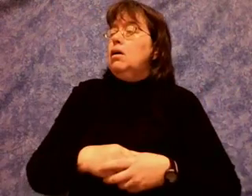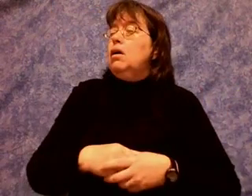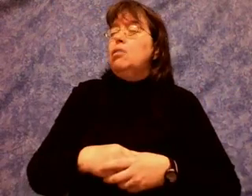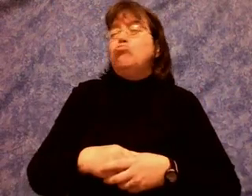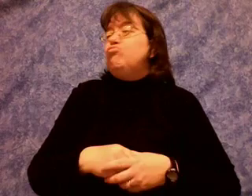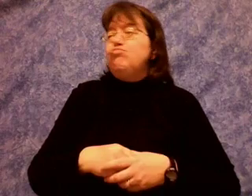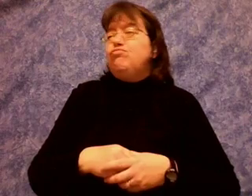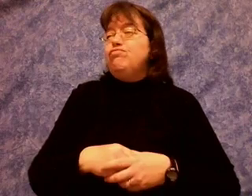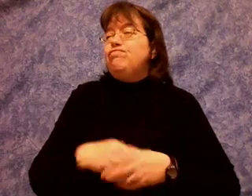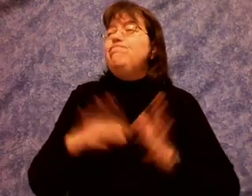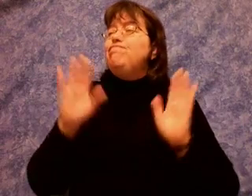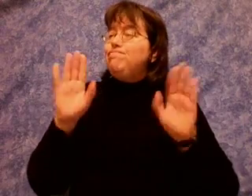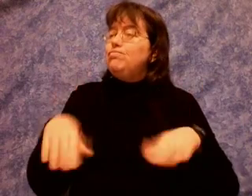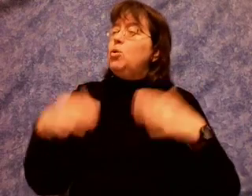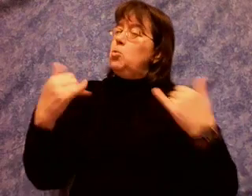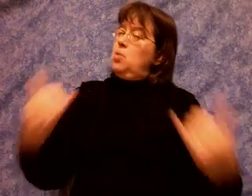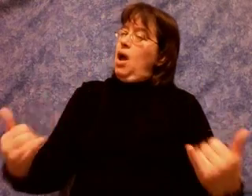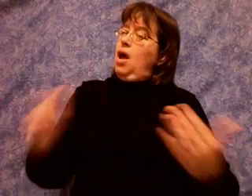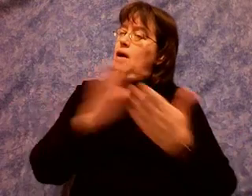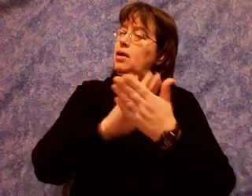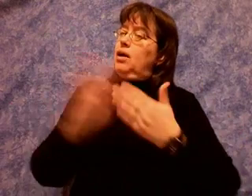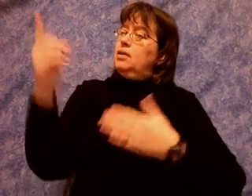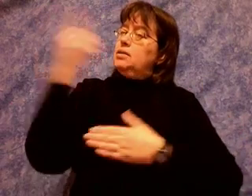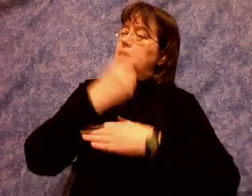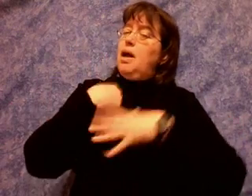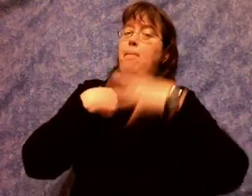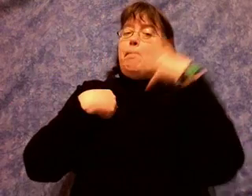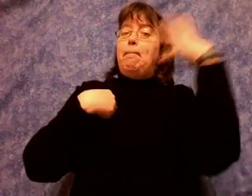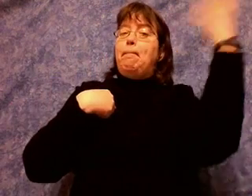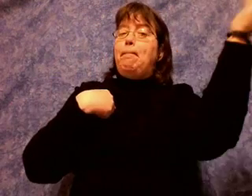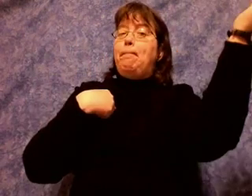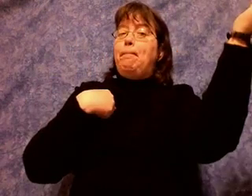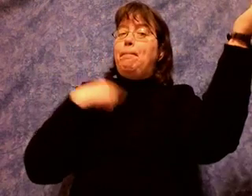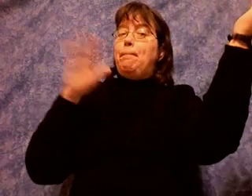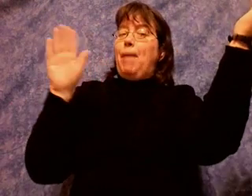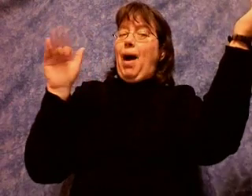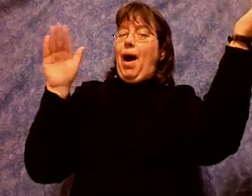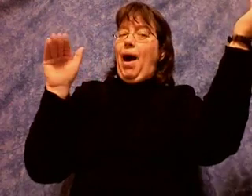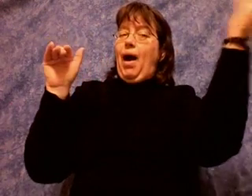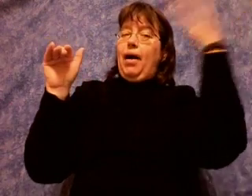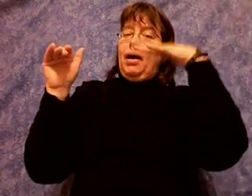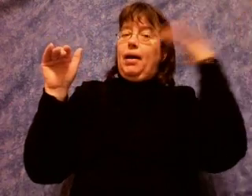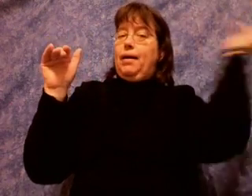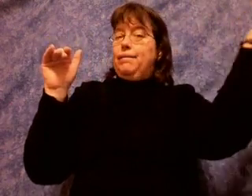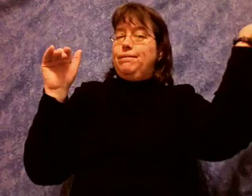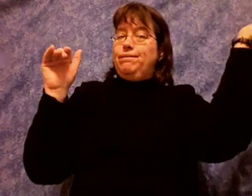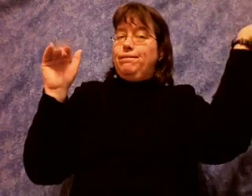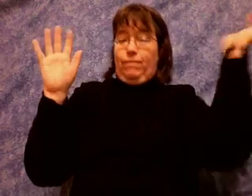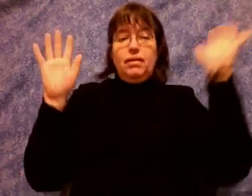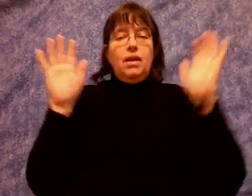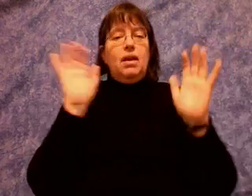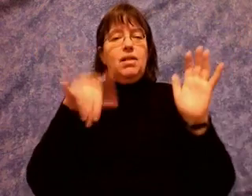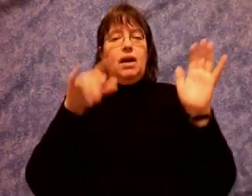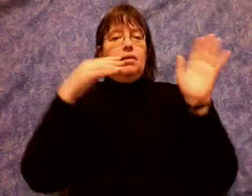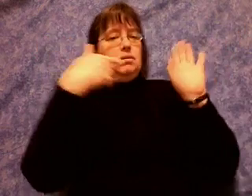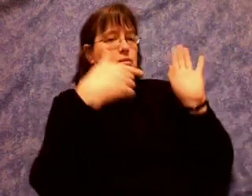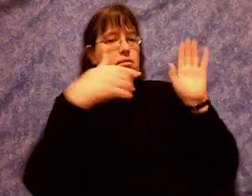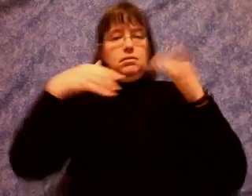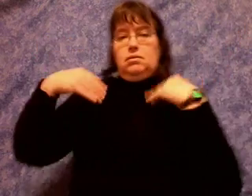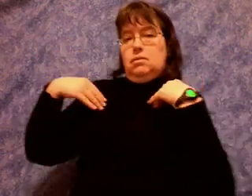mother says, "Well, it's the house. There's a lot of work to do on the house. Why are you going to go fishing?" And the father says, "Because